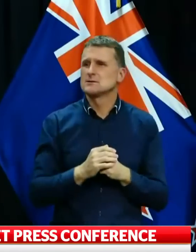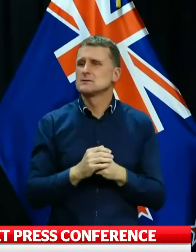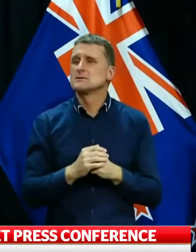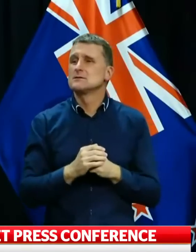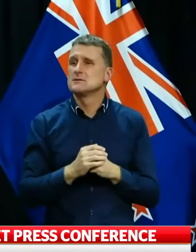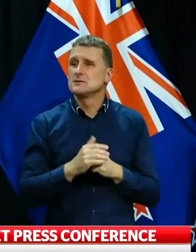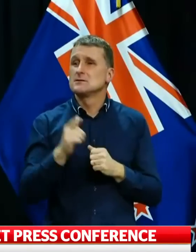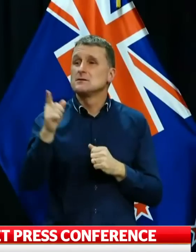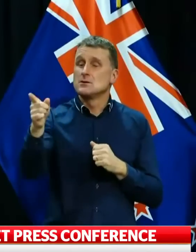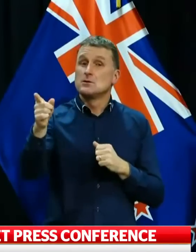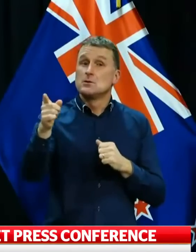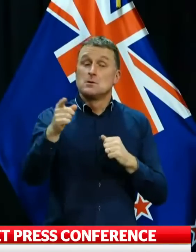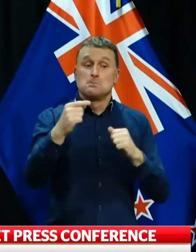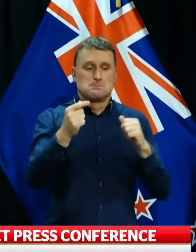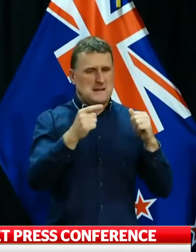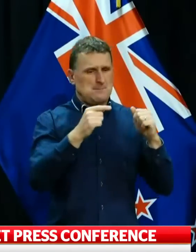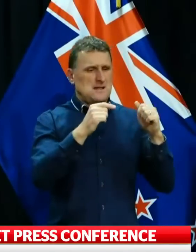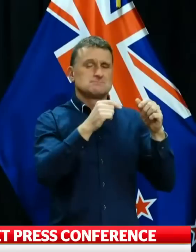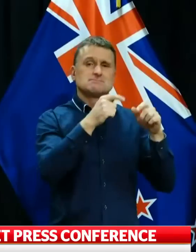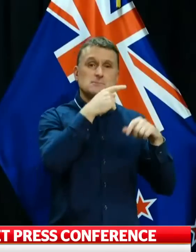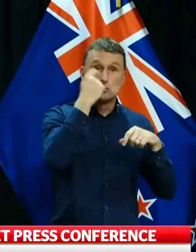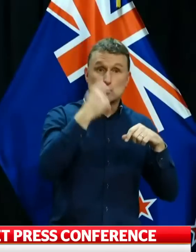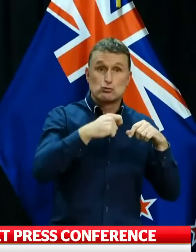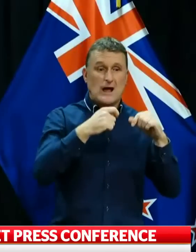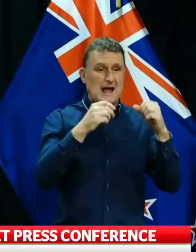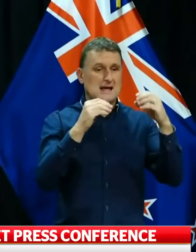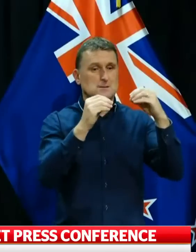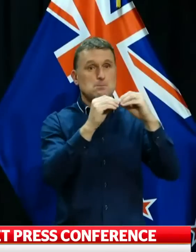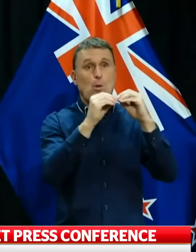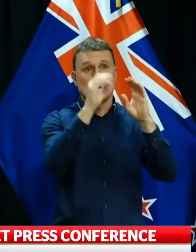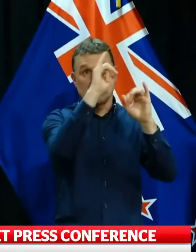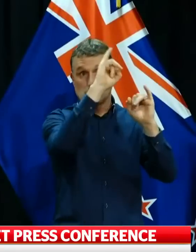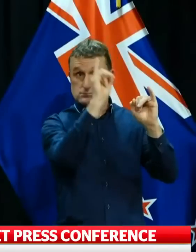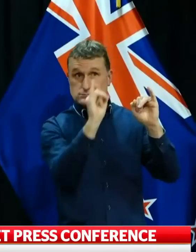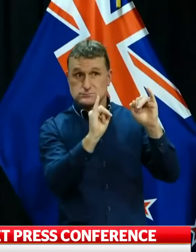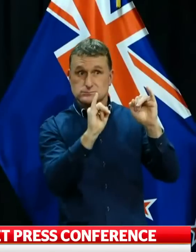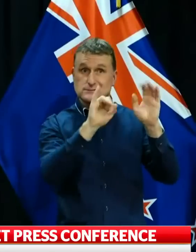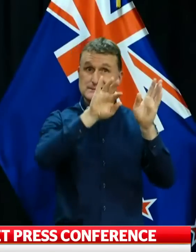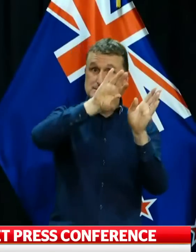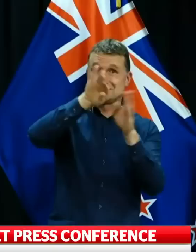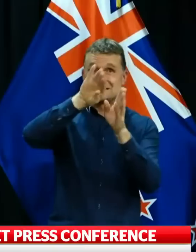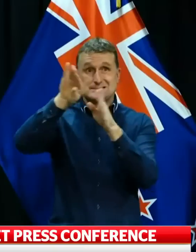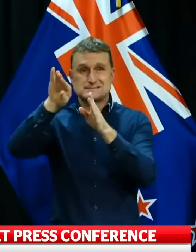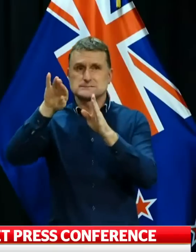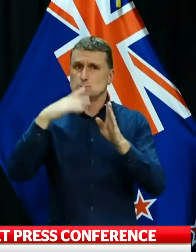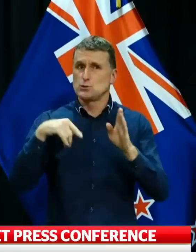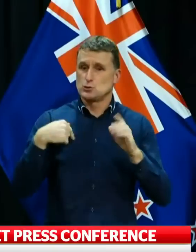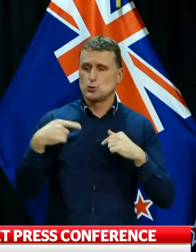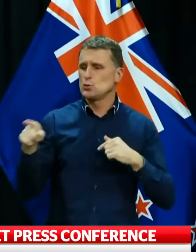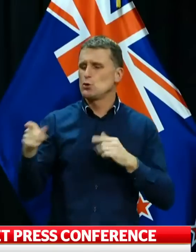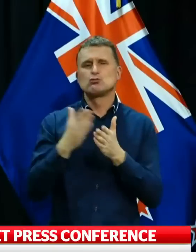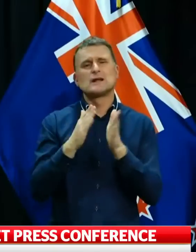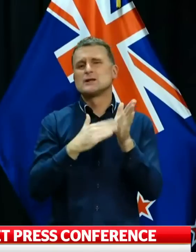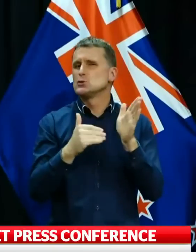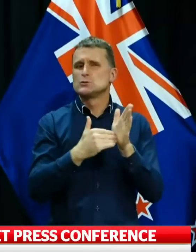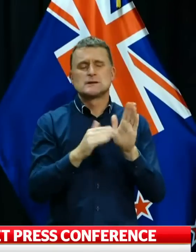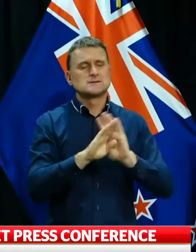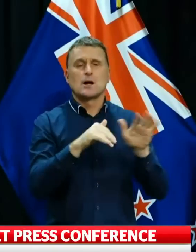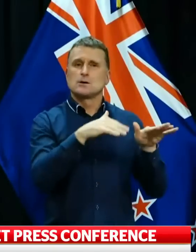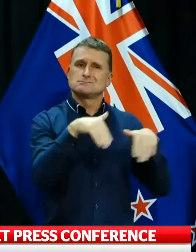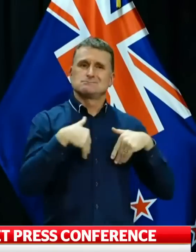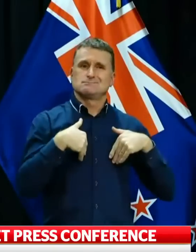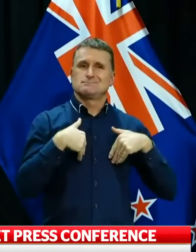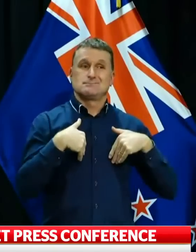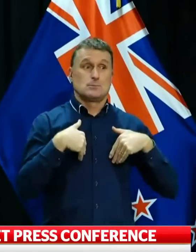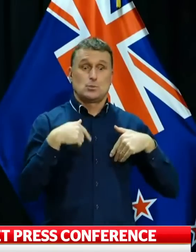they were before the conflict began. Again, that is not for New Zealand to determine. We are not the ones engaged in the war. We're not the one that has been invaded.